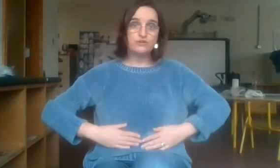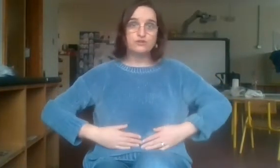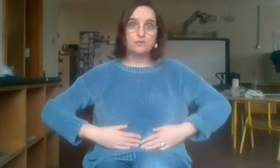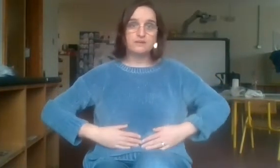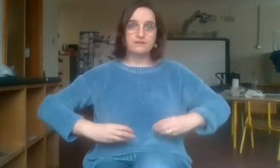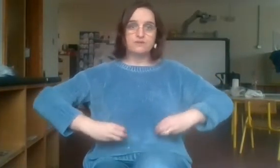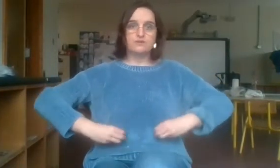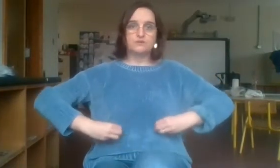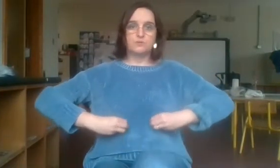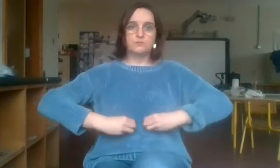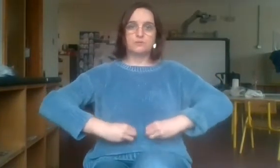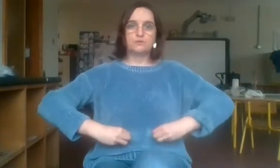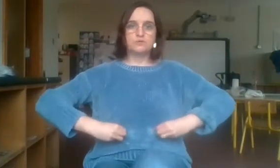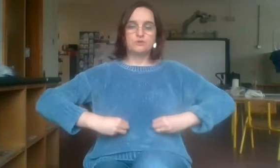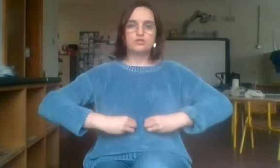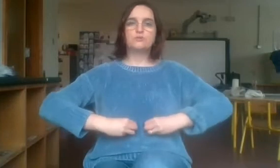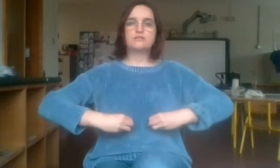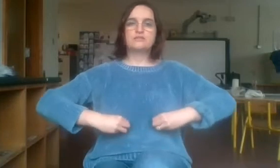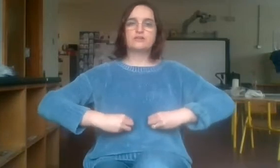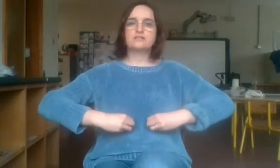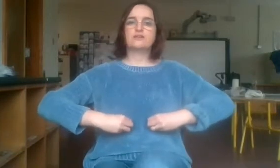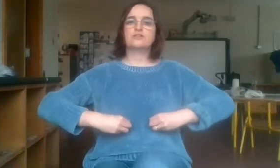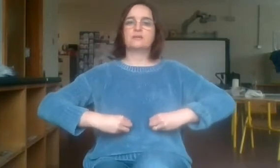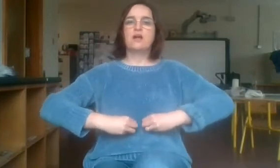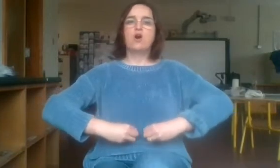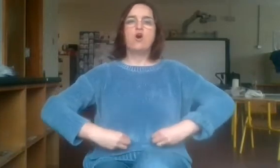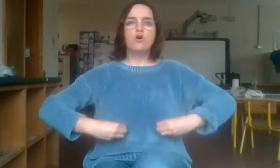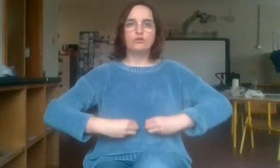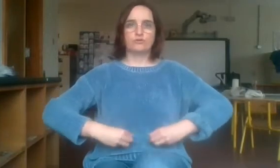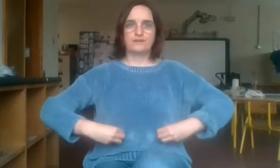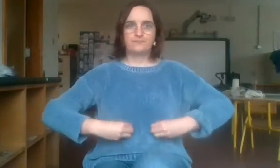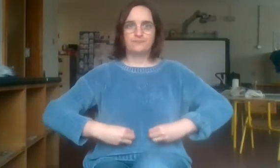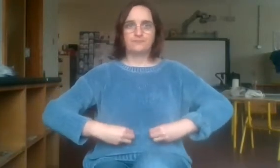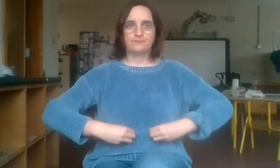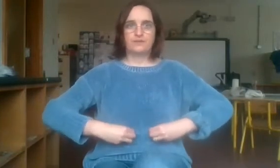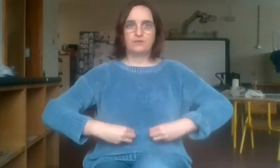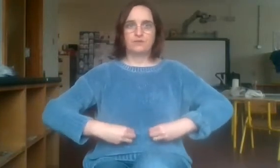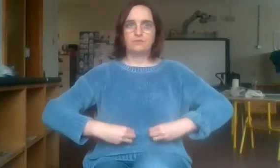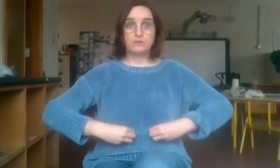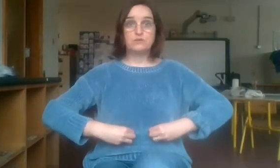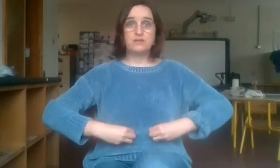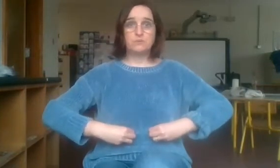our tummy. So we're going to do our 2 little circles in our tummy. Hungry. Okay, will we do that one more